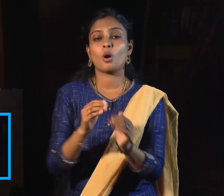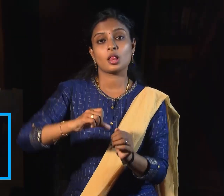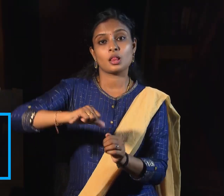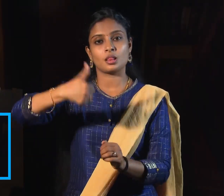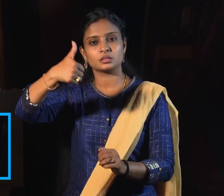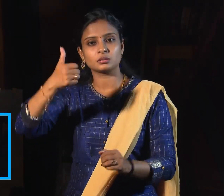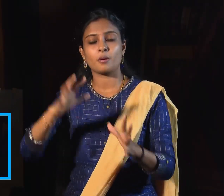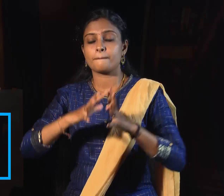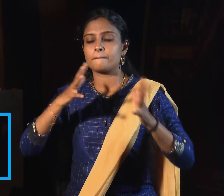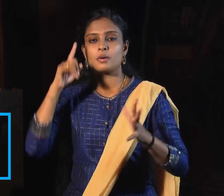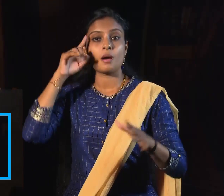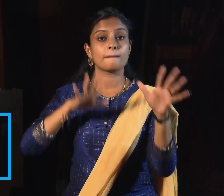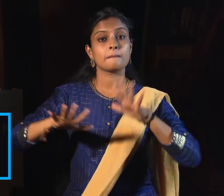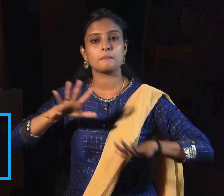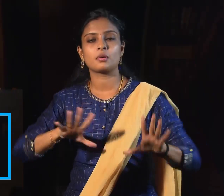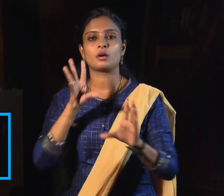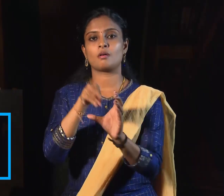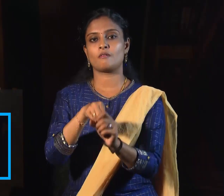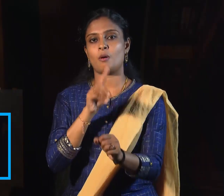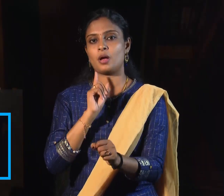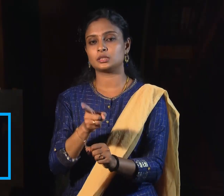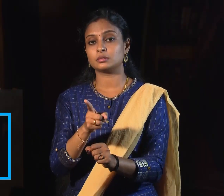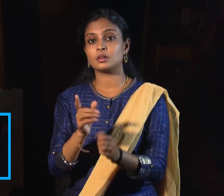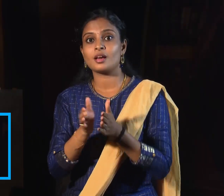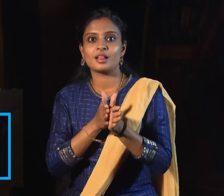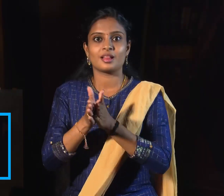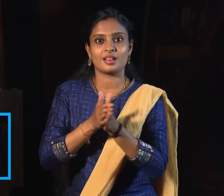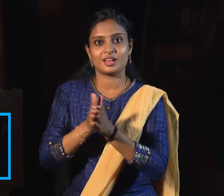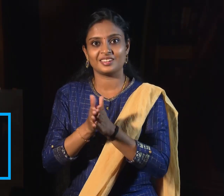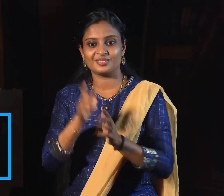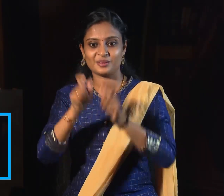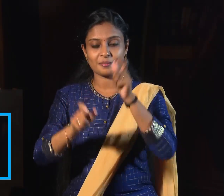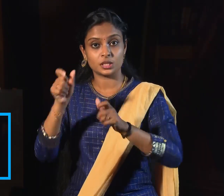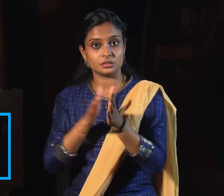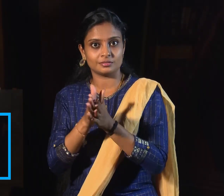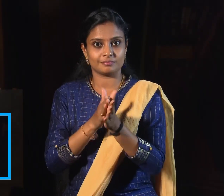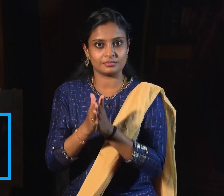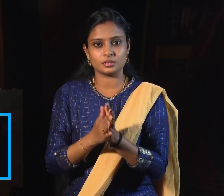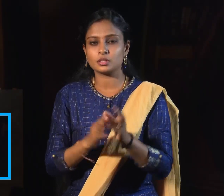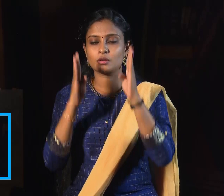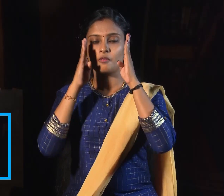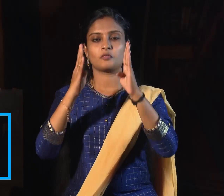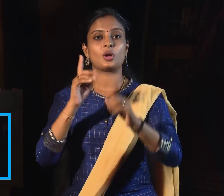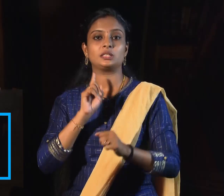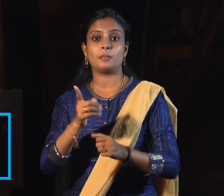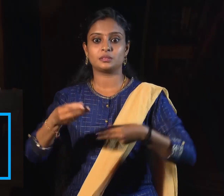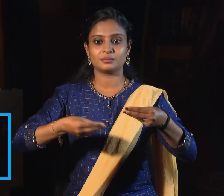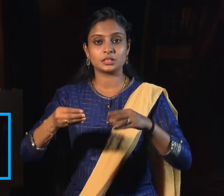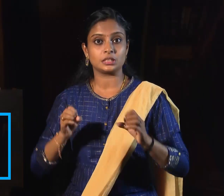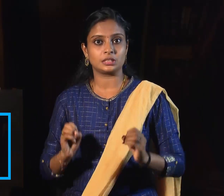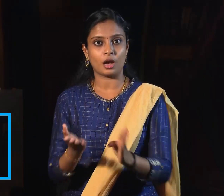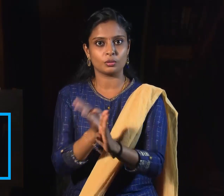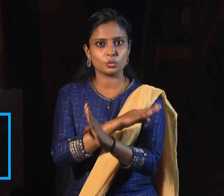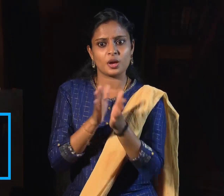great deal of planning. The interest of the stakeholders also to be considered while starting a business for the